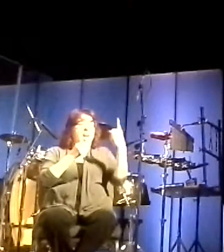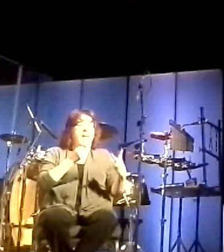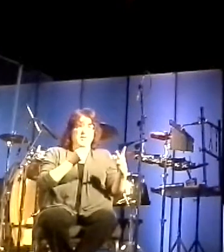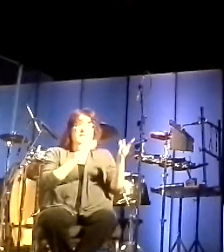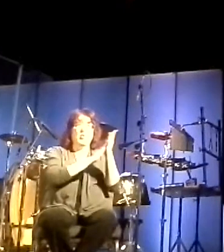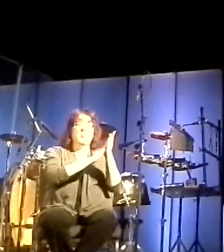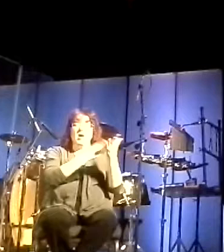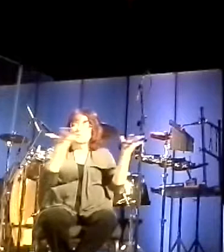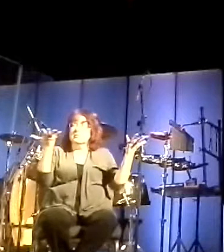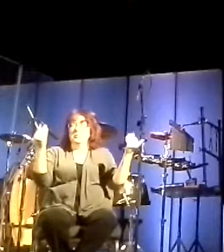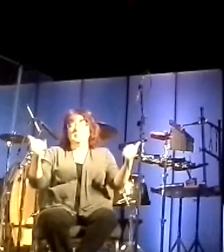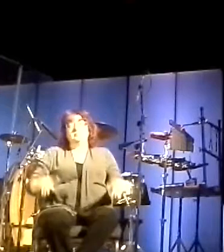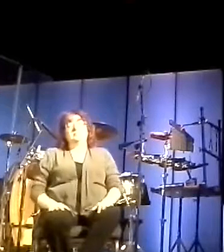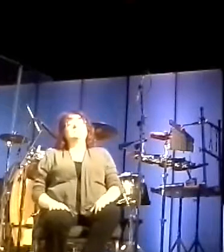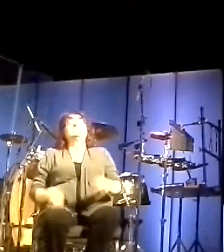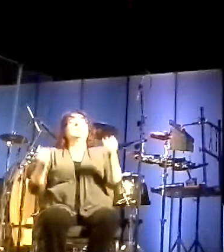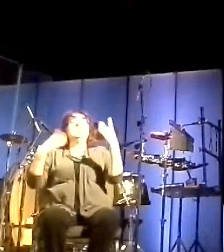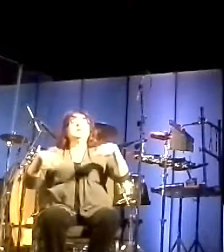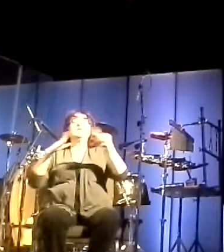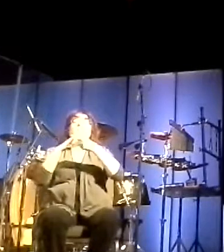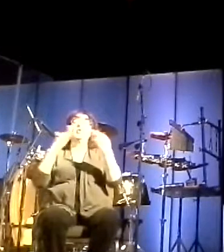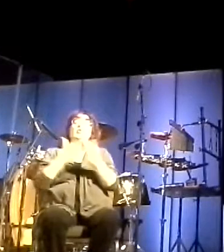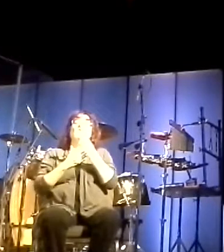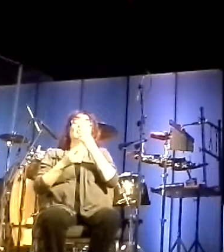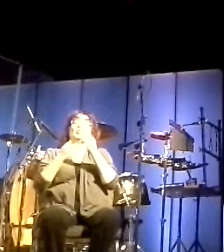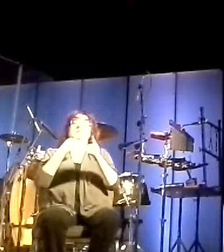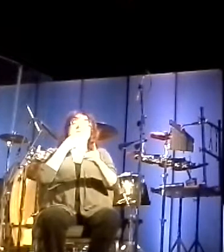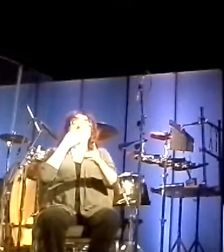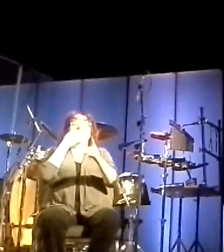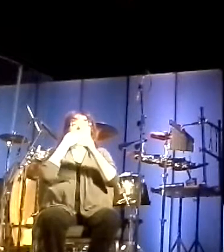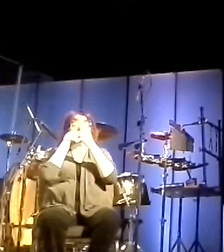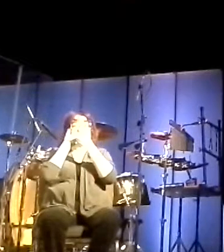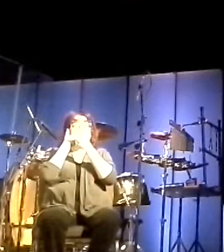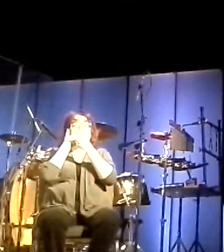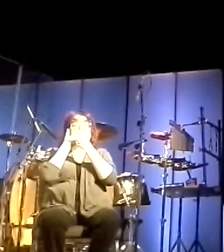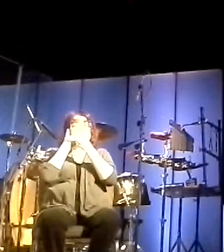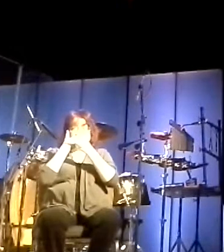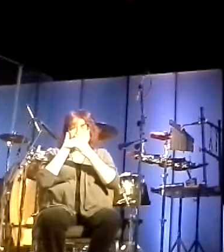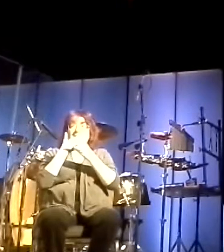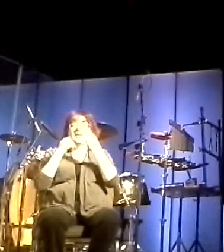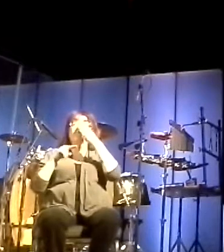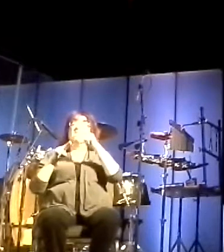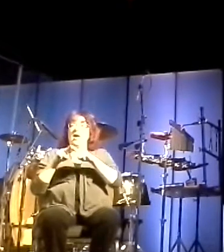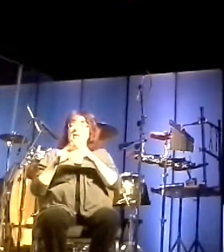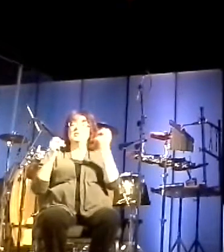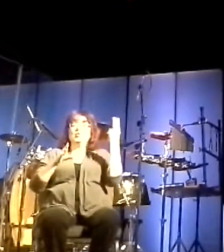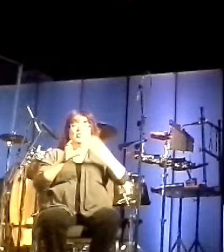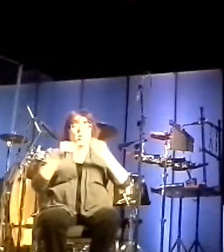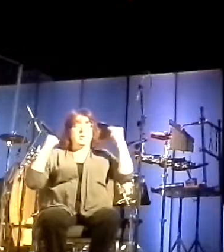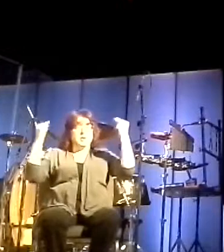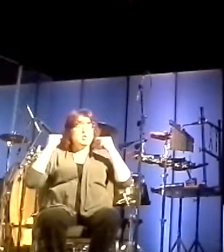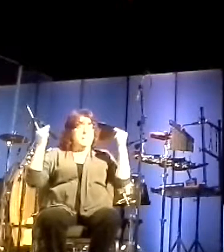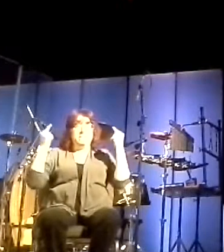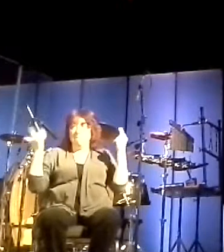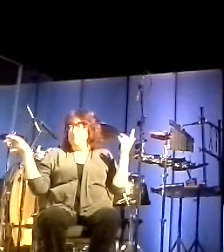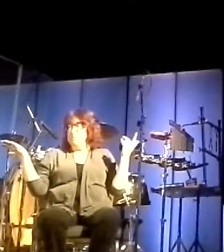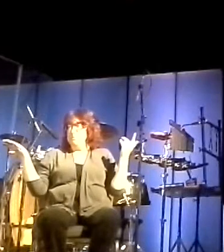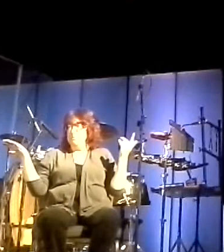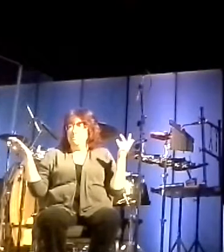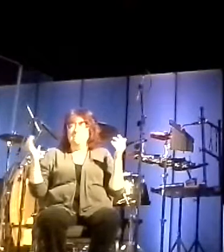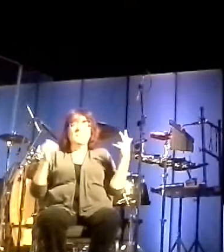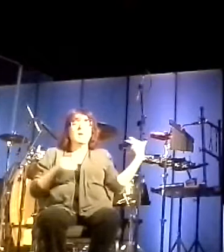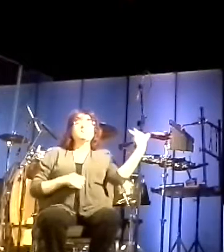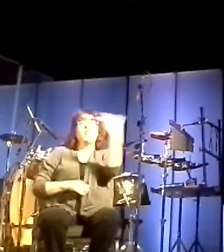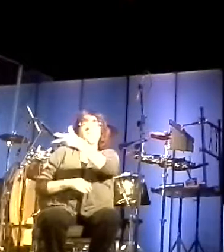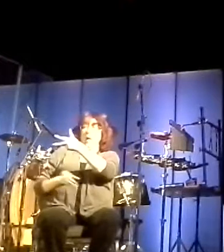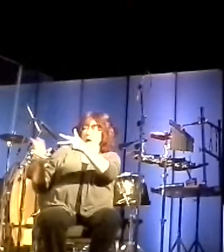were into that. Okay. How many of you started a new diet already this year? Ah, fun, fun. How many joined a gym? Anybody? Drove